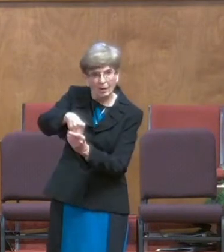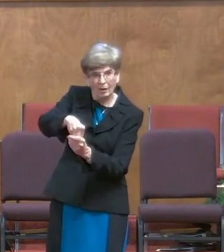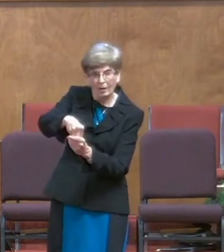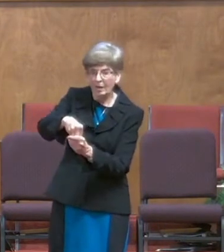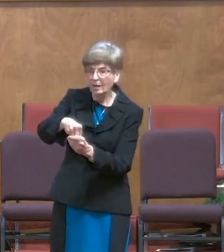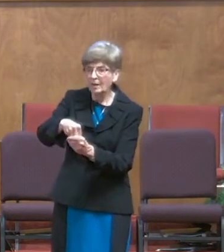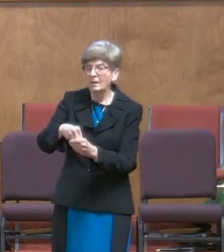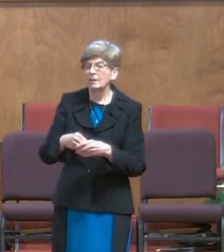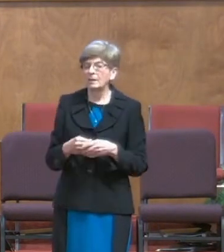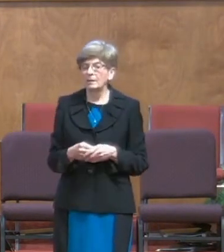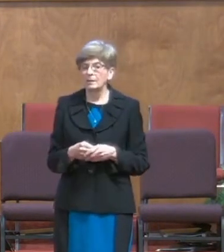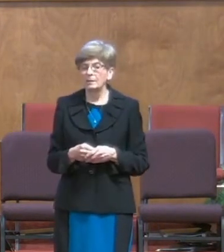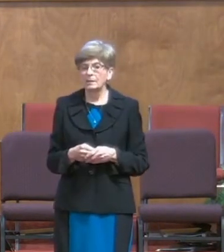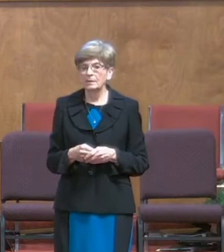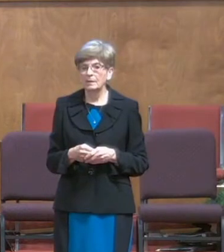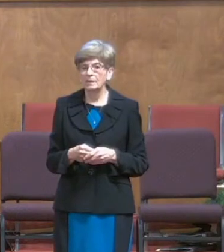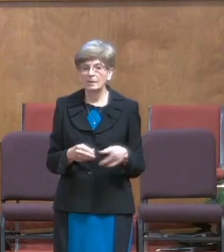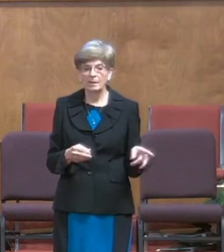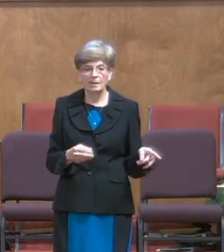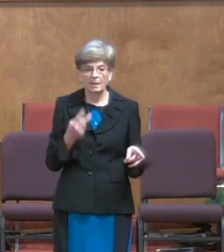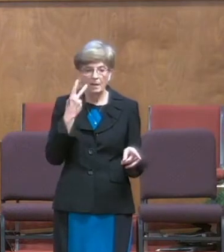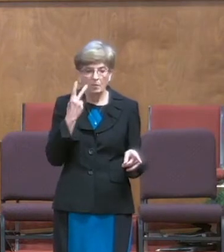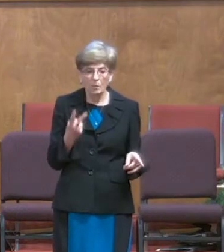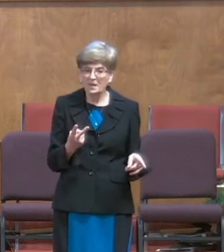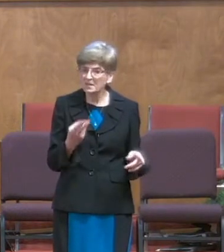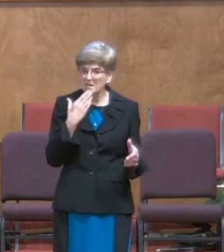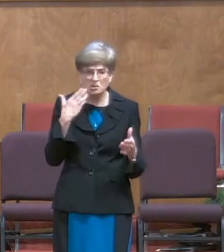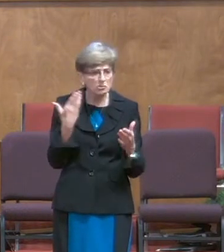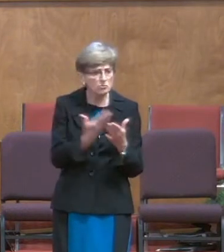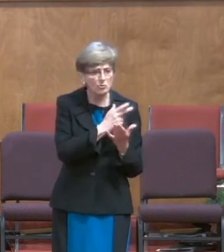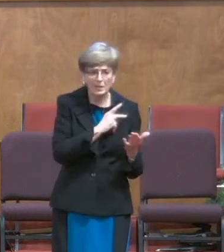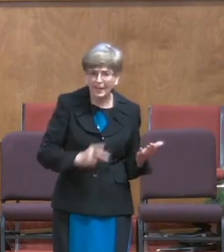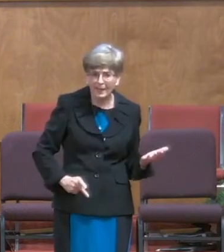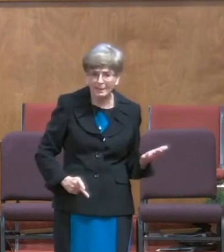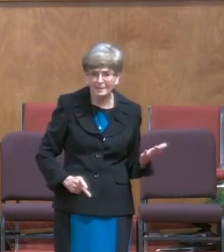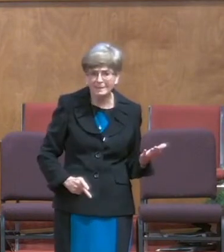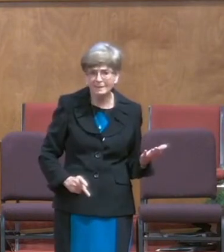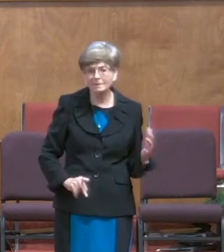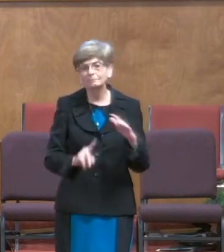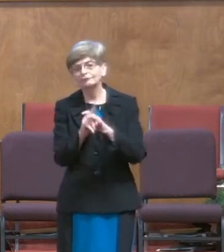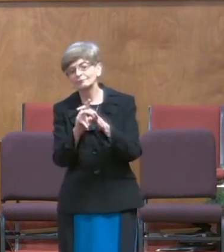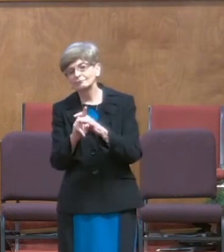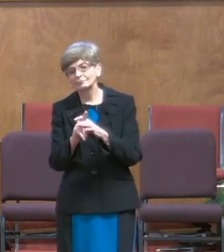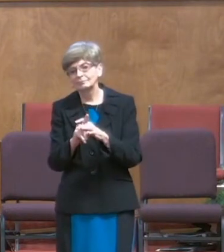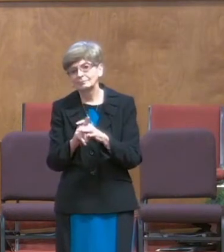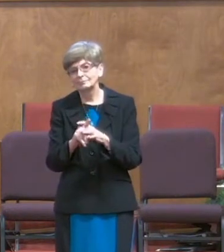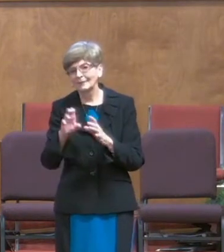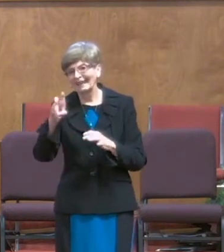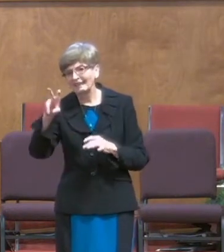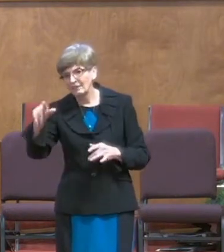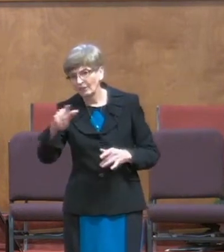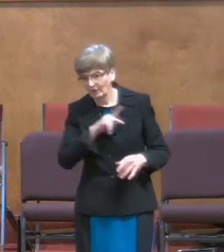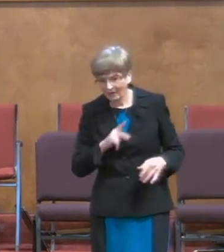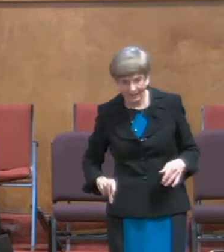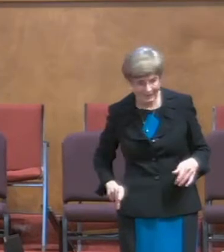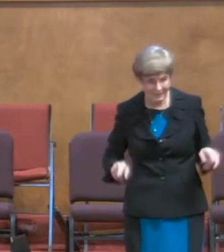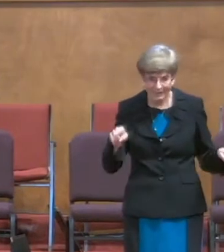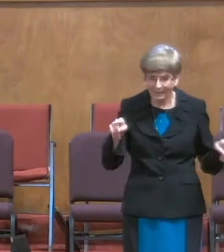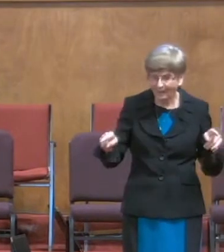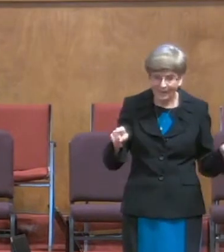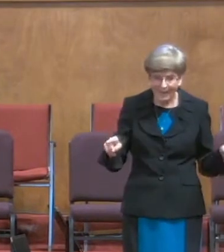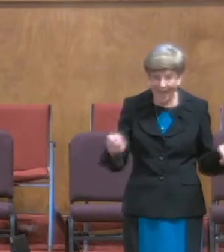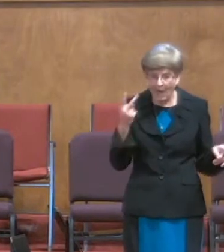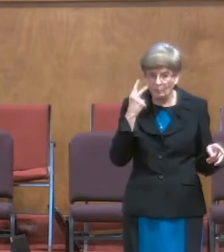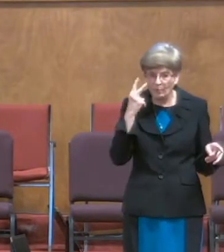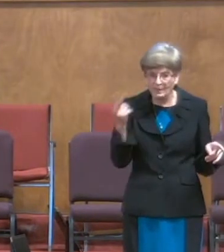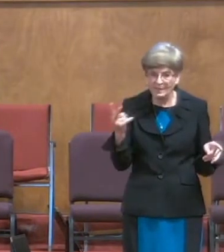been a string of good and evil kings in Israel and in Judah. The nation is divided between the northern kingdom